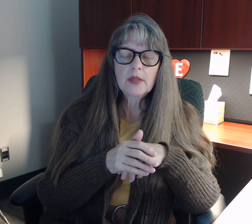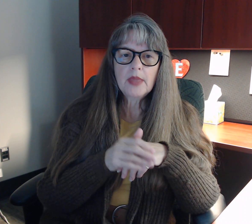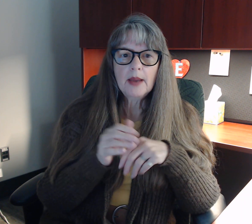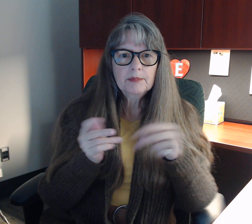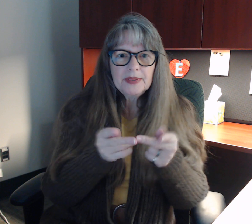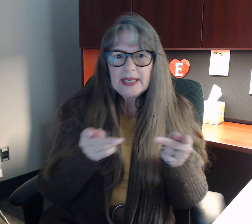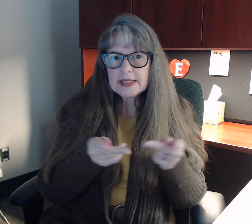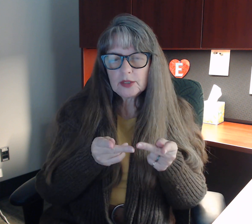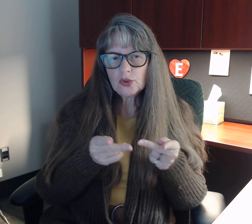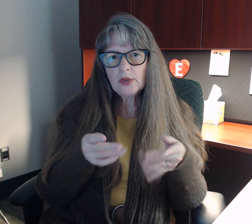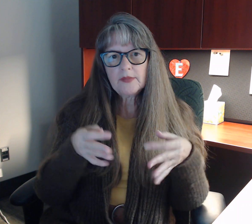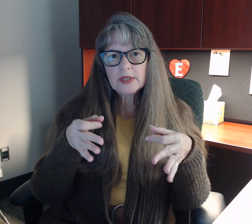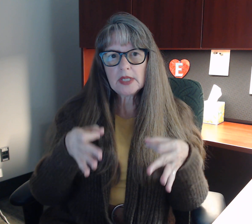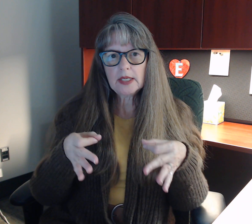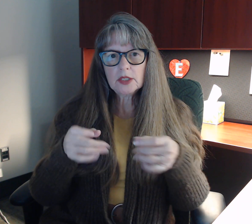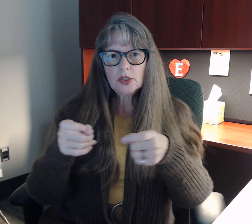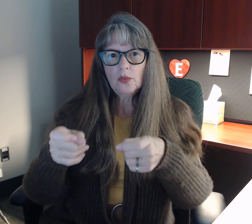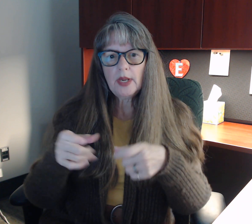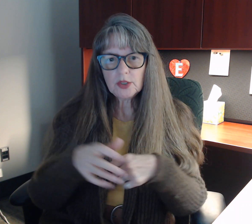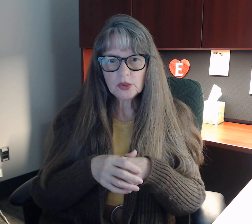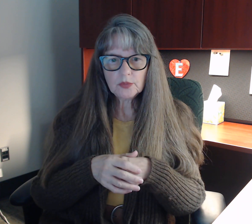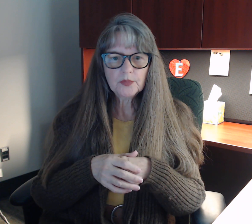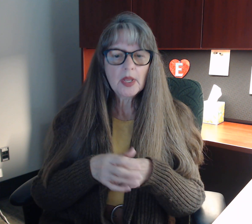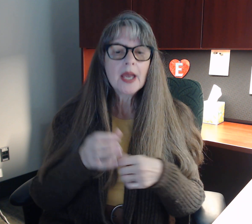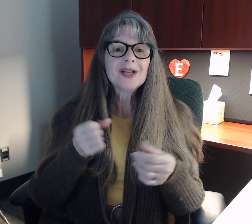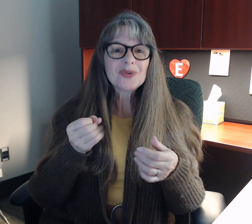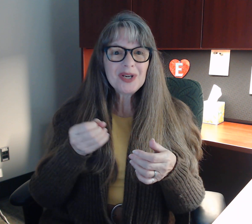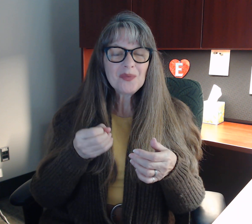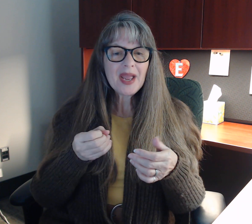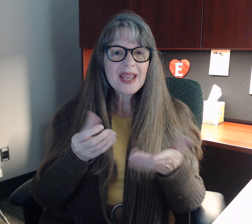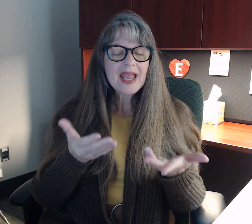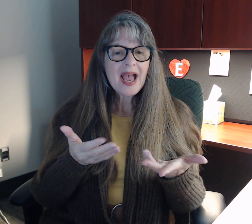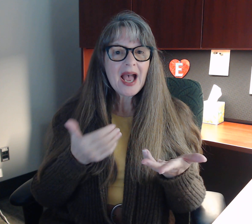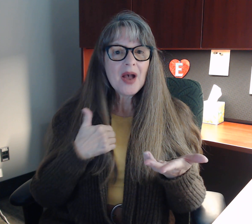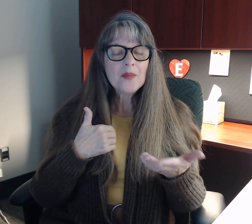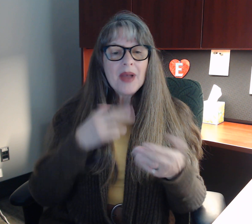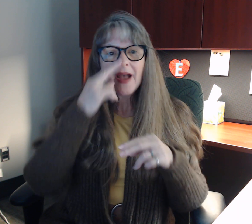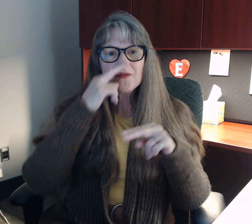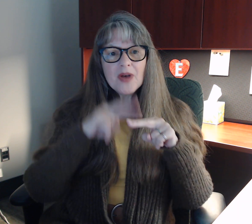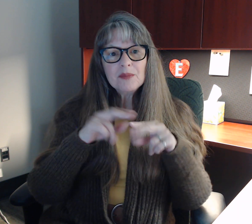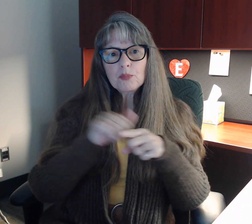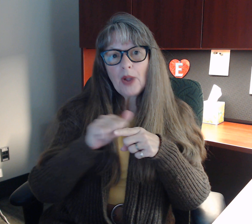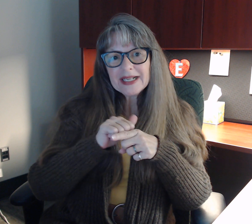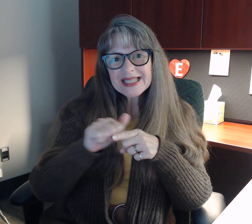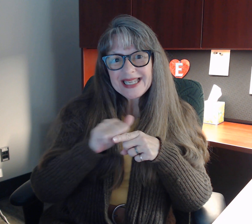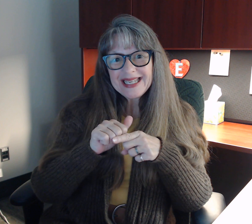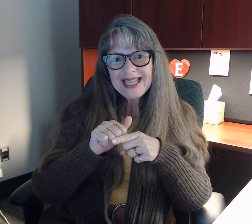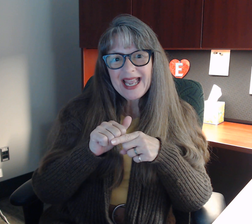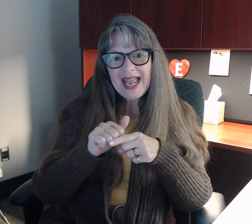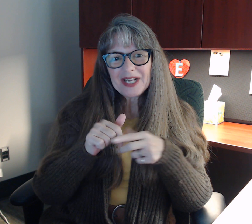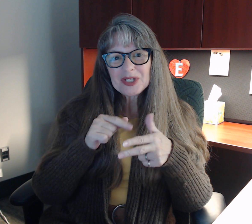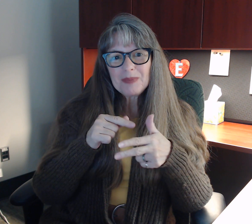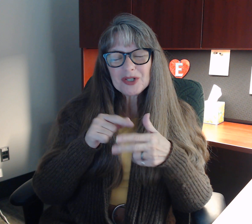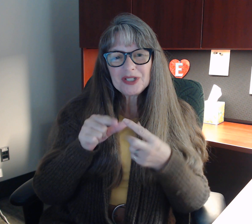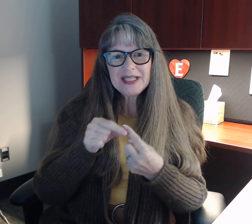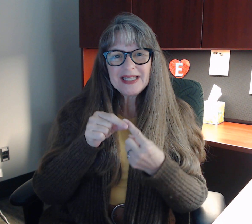that place that you have decided to donate to. So anyway, have fun practicing, and especially